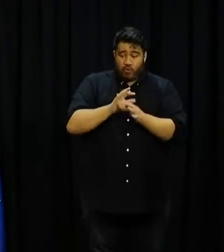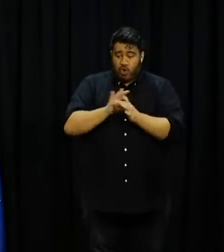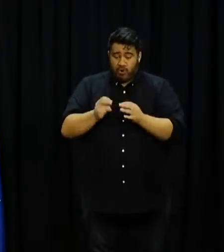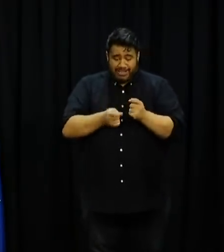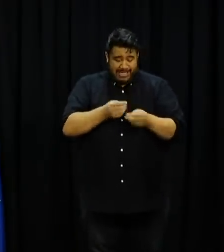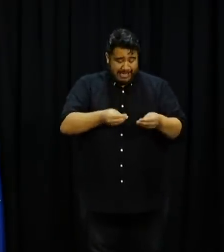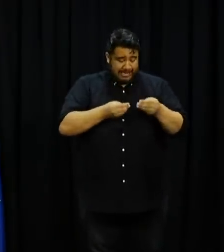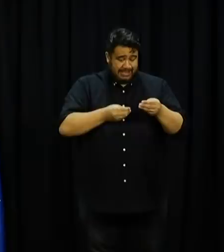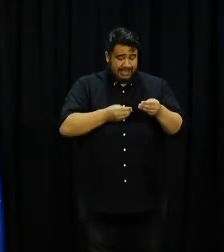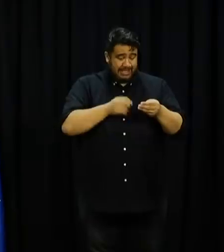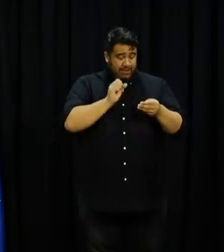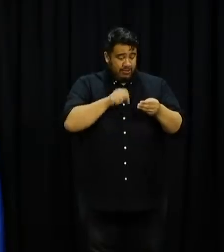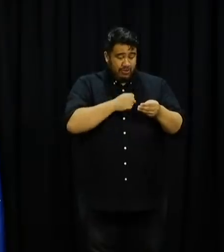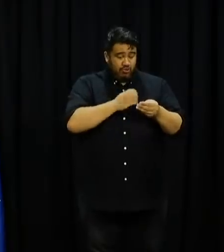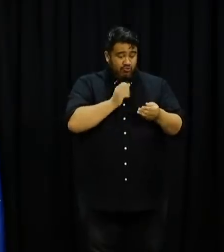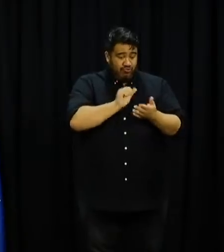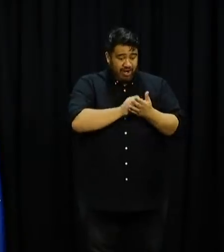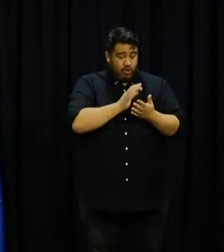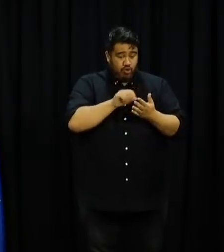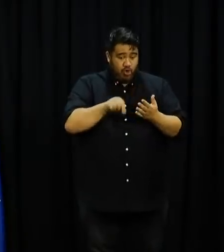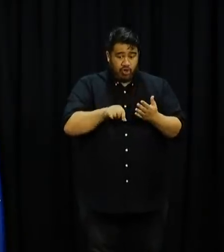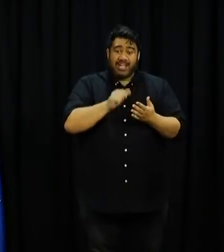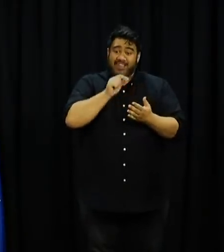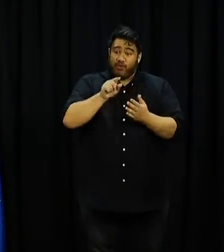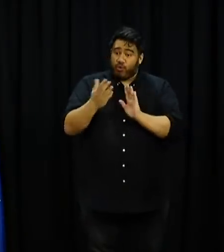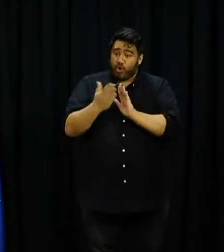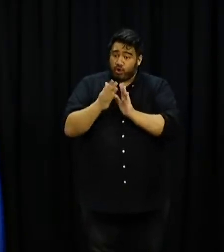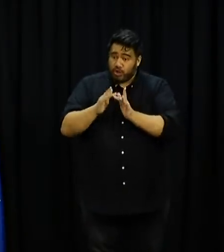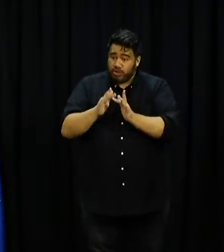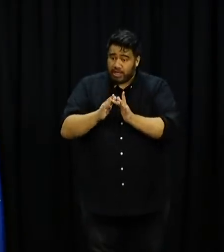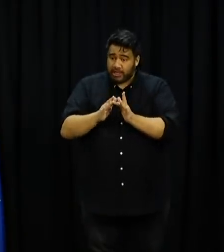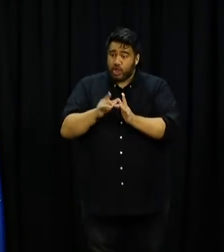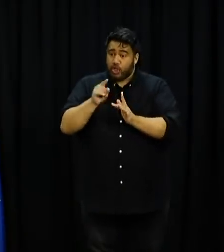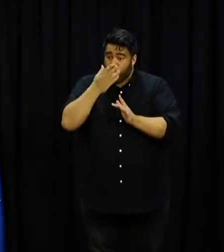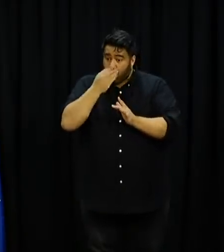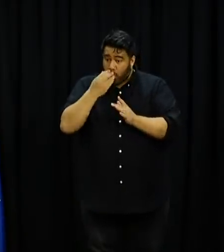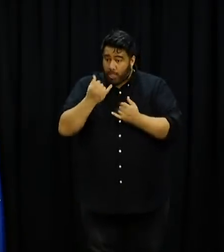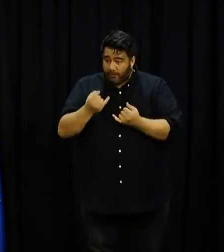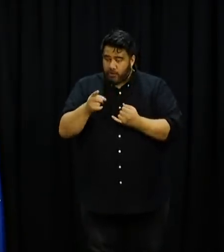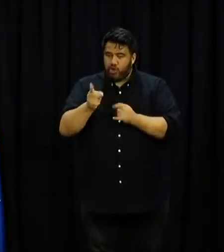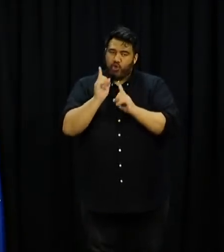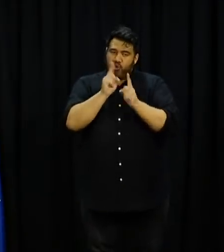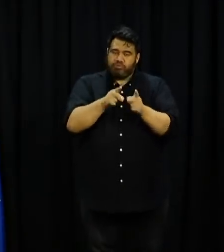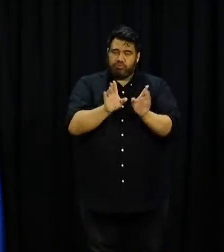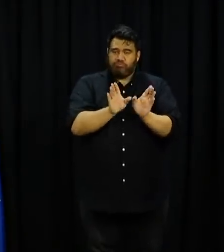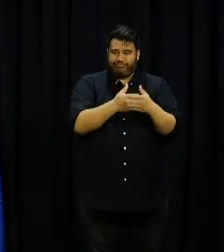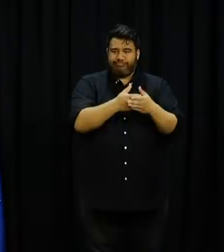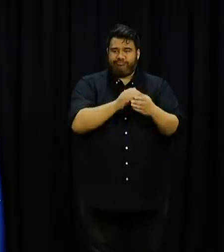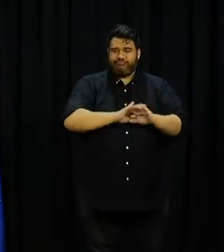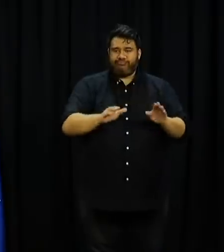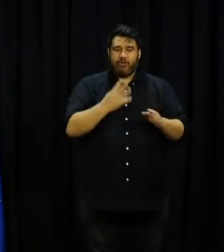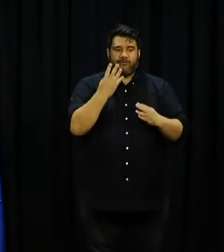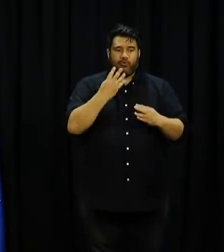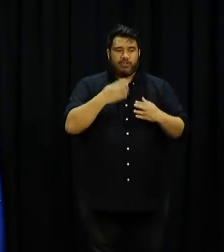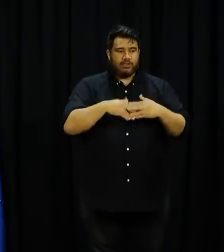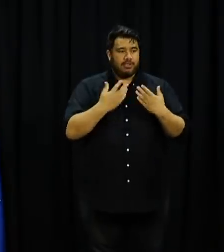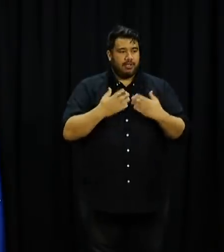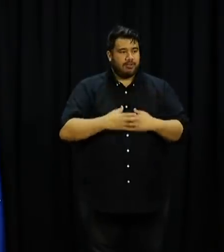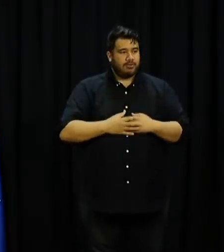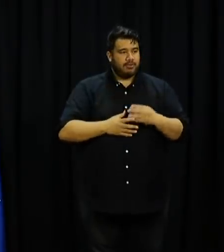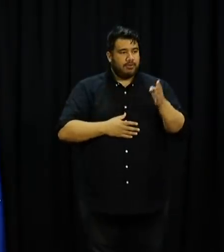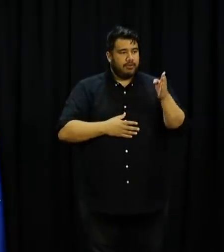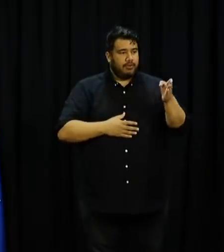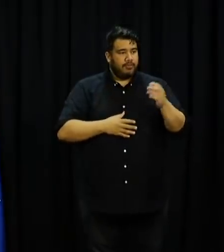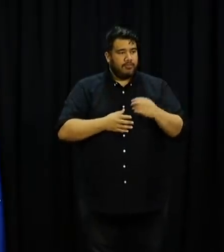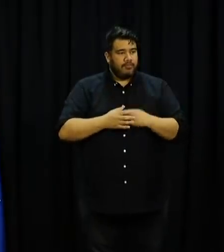close contact has to stay in isolation for 14 days no matter what. I'll let you follow-up question. What's the percentage risk of returning a